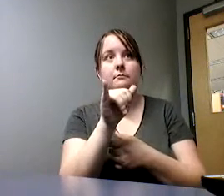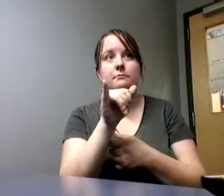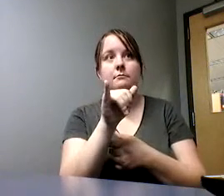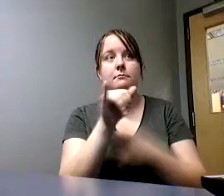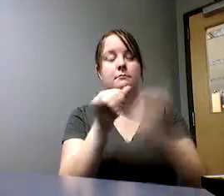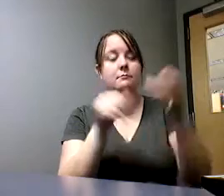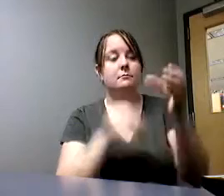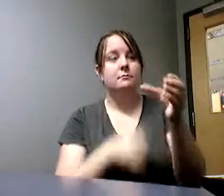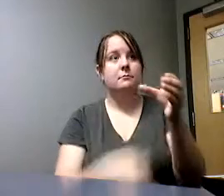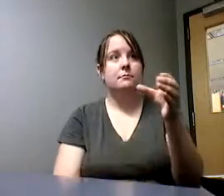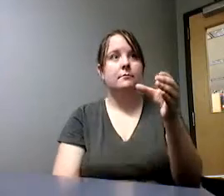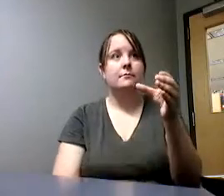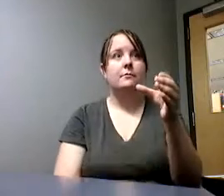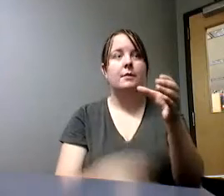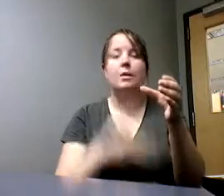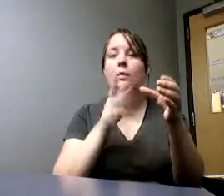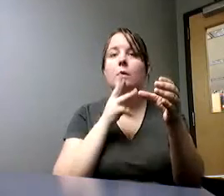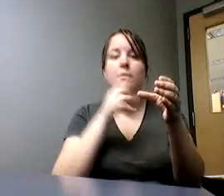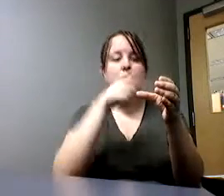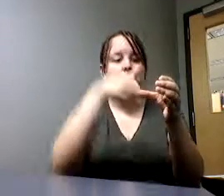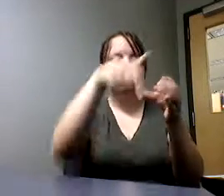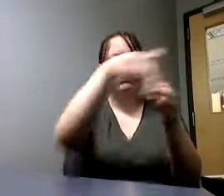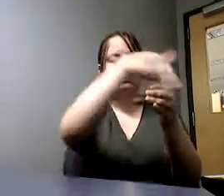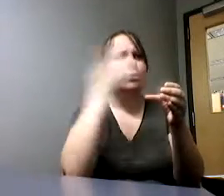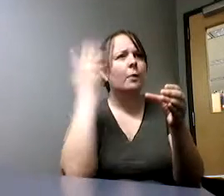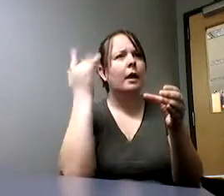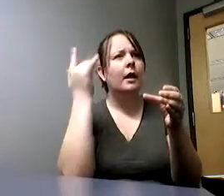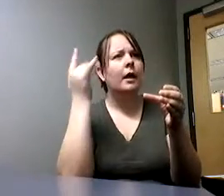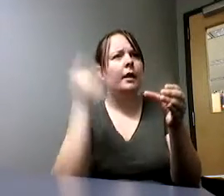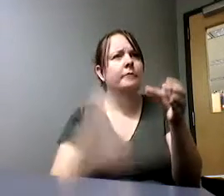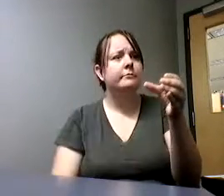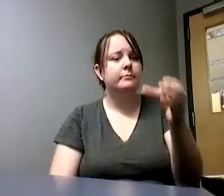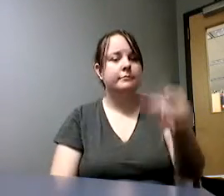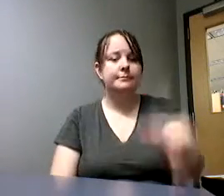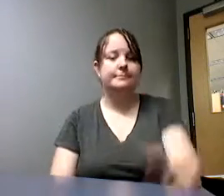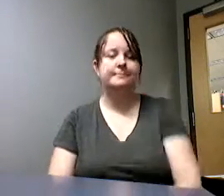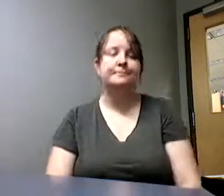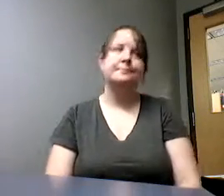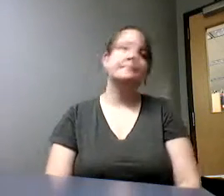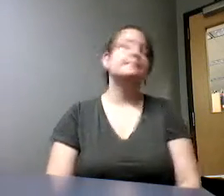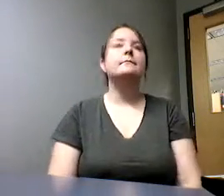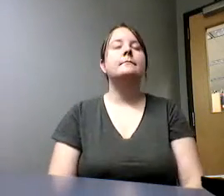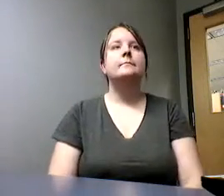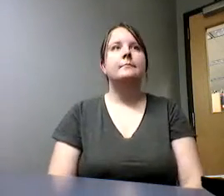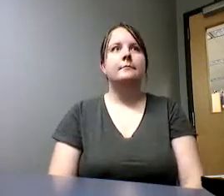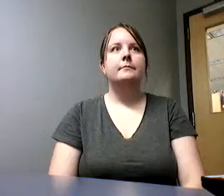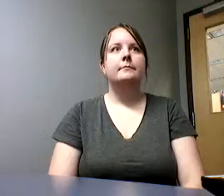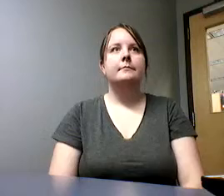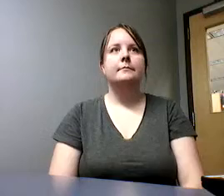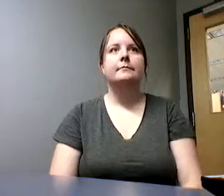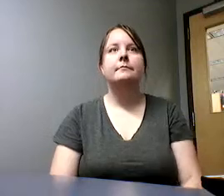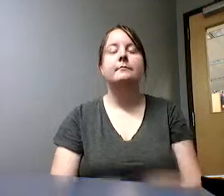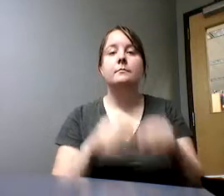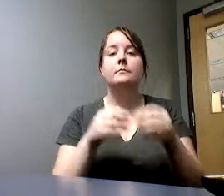of it. Why does this have water on the outside of the Pepsi can? It's like cooler on the inside and warmer on the